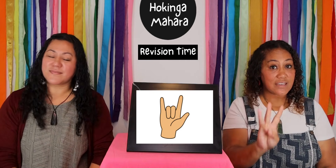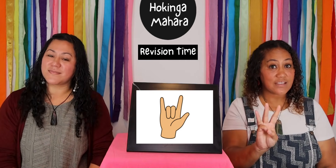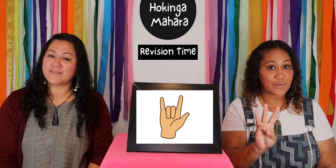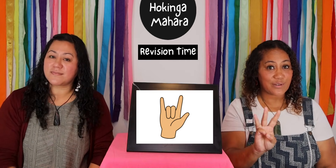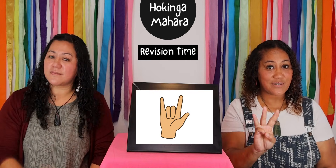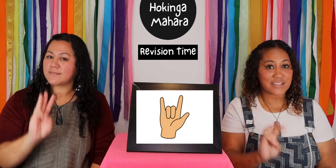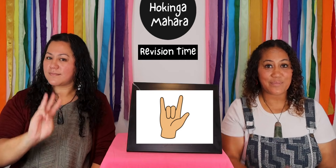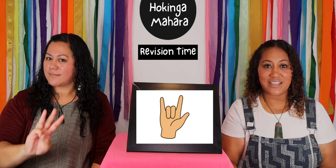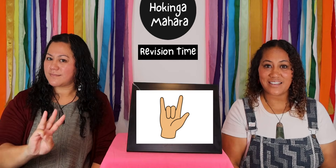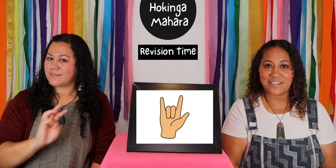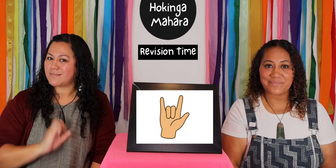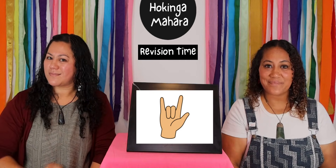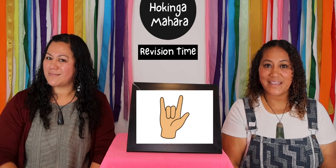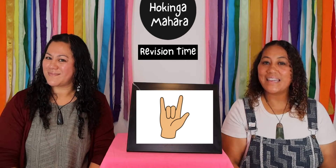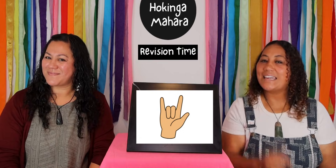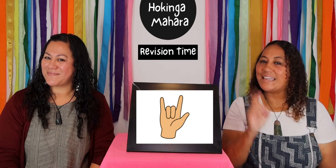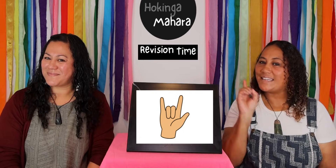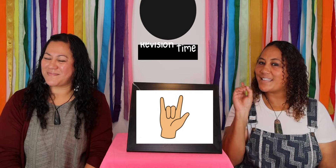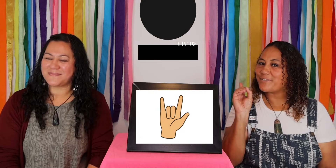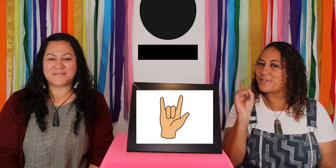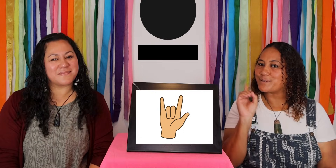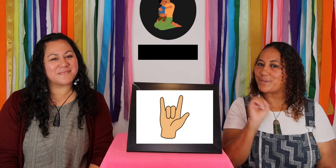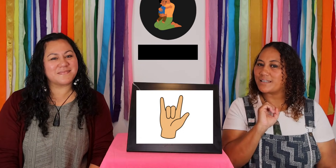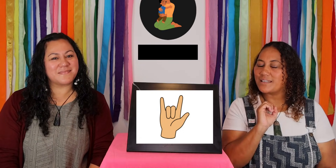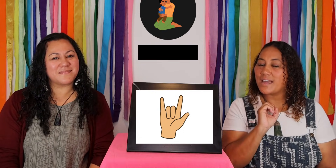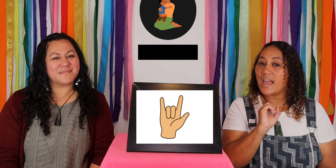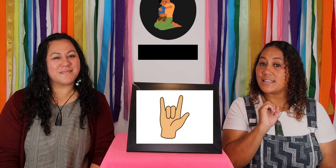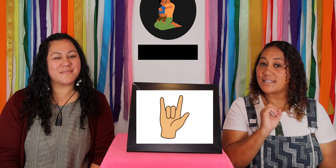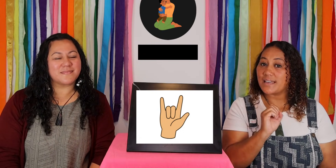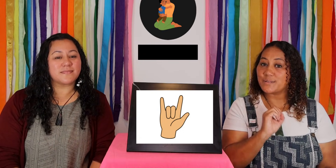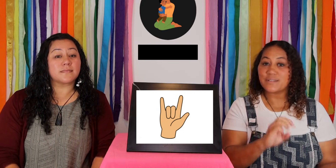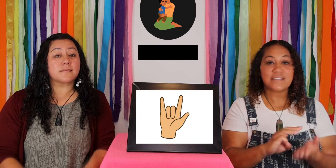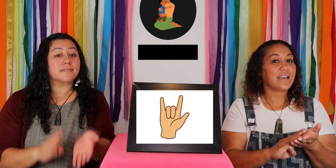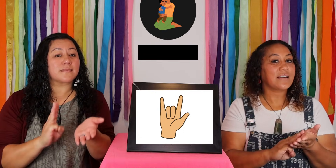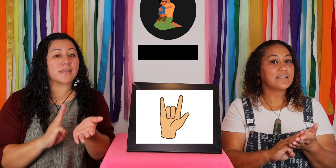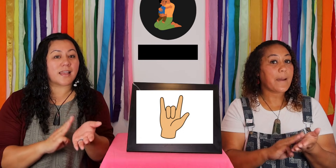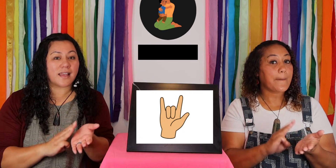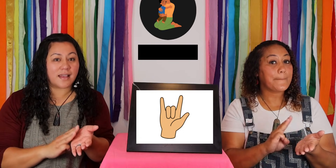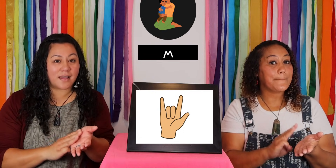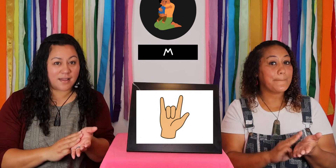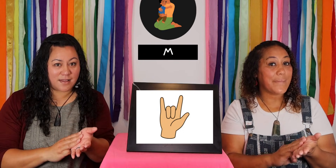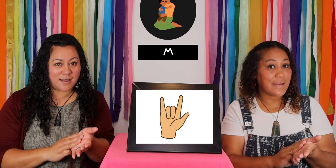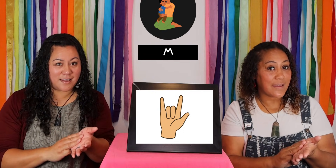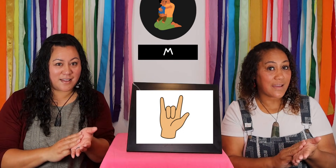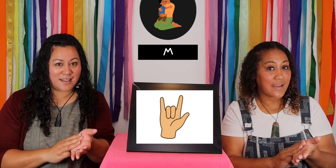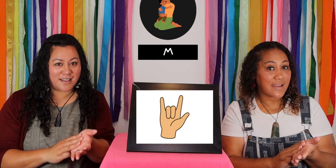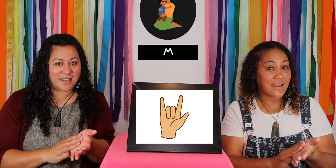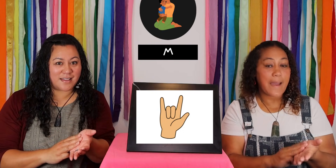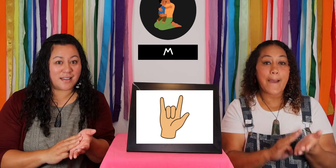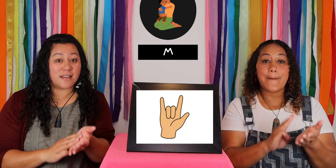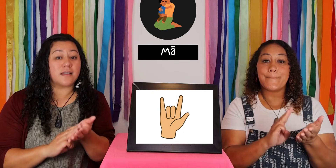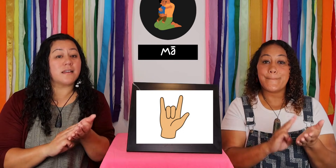3 things we learned at the beginning. Here's our first one. It starts with the sound M,